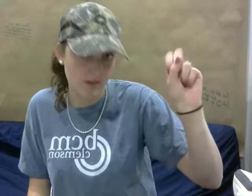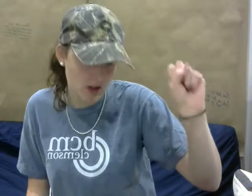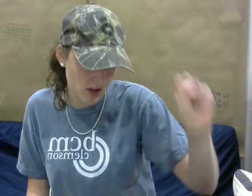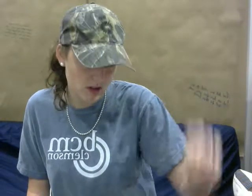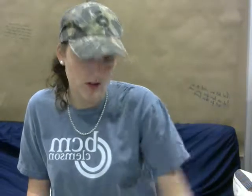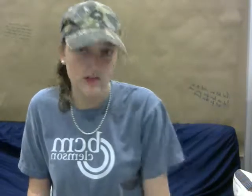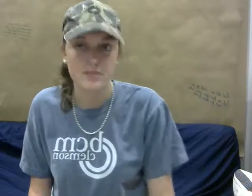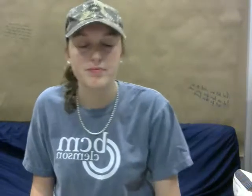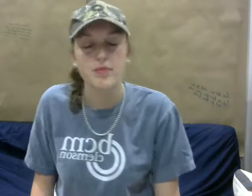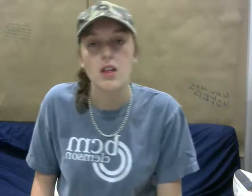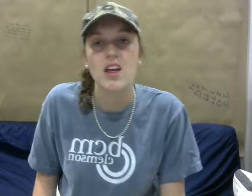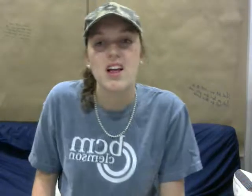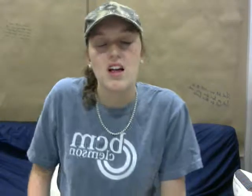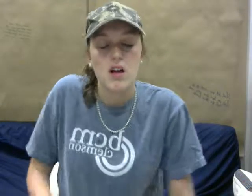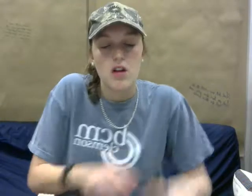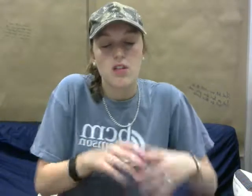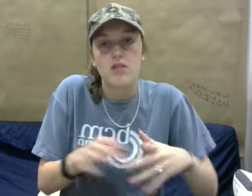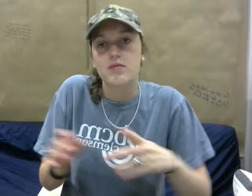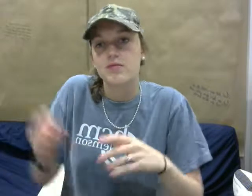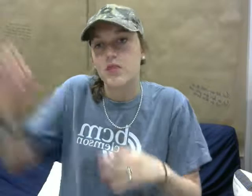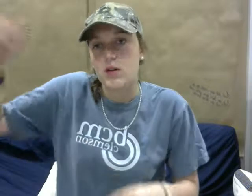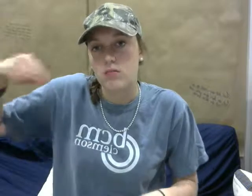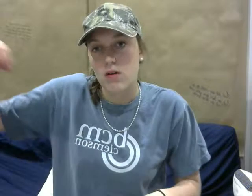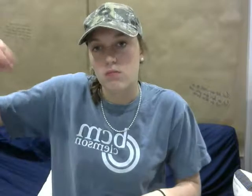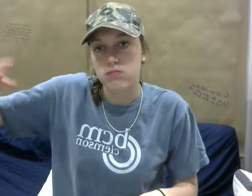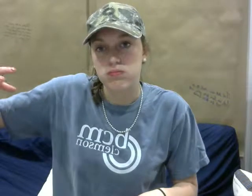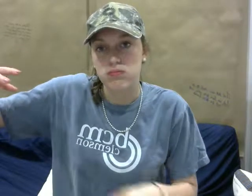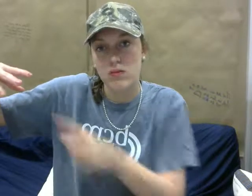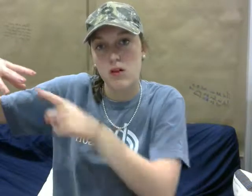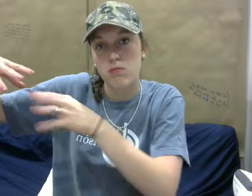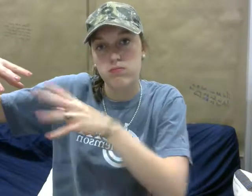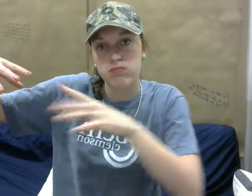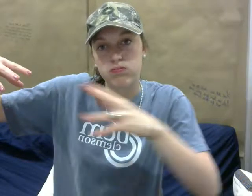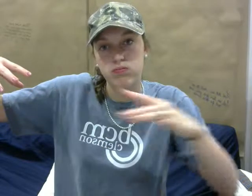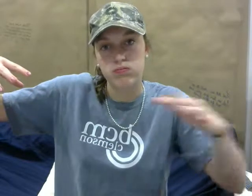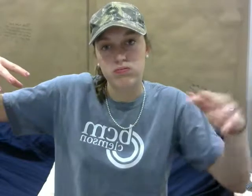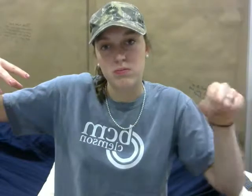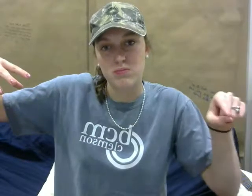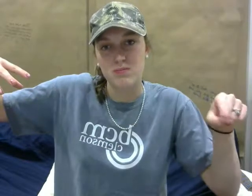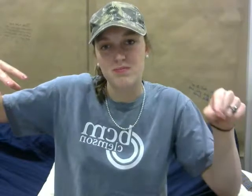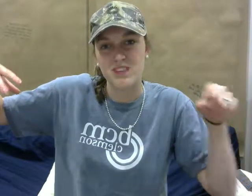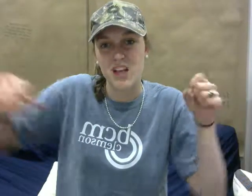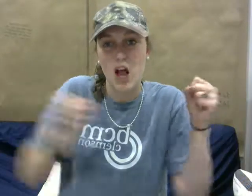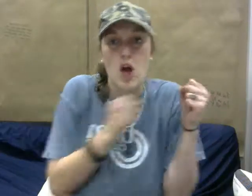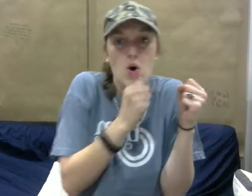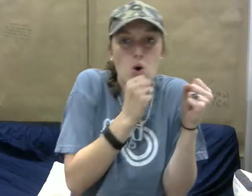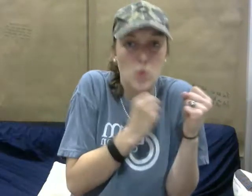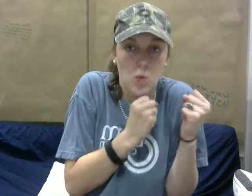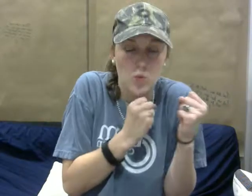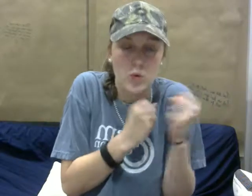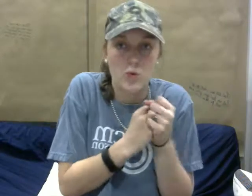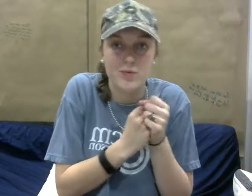here, so far away from the sun, contain much colder material and are predominantly made of ices and